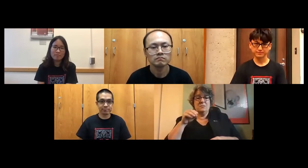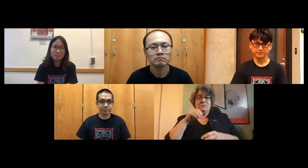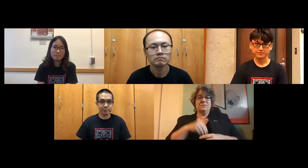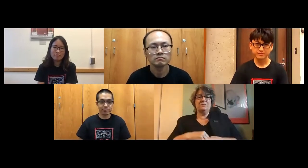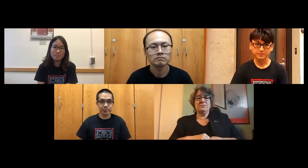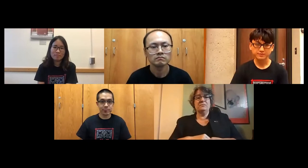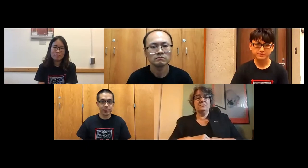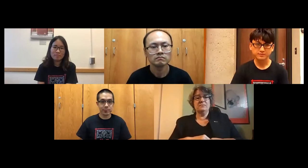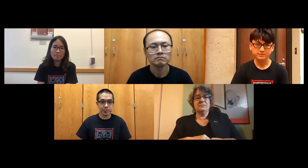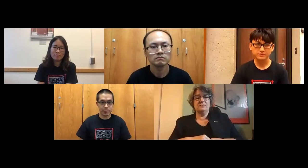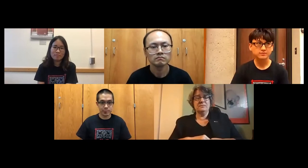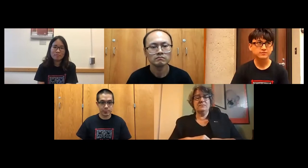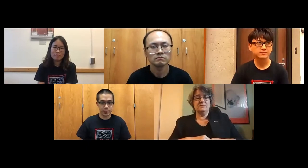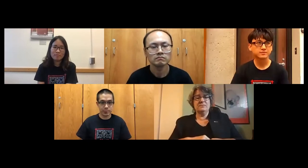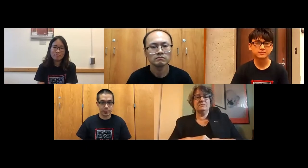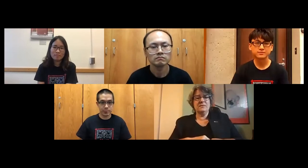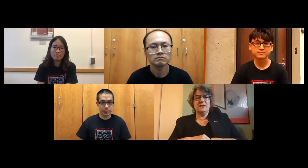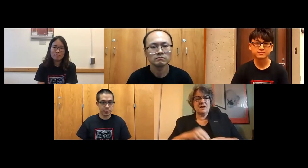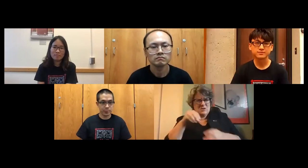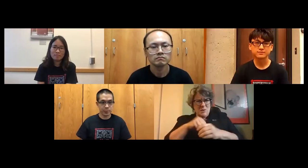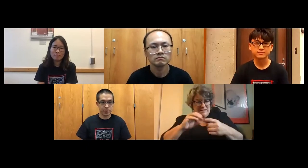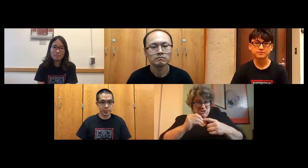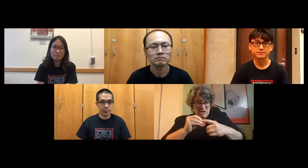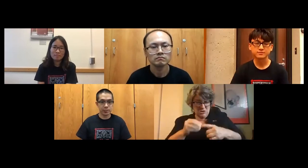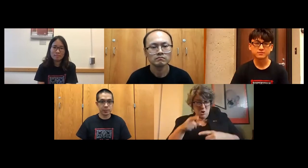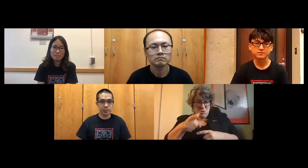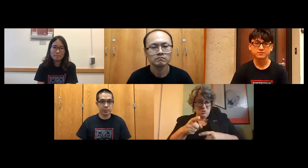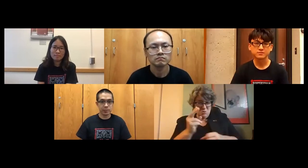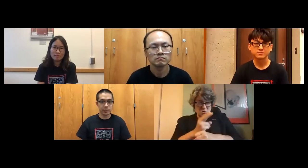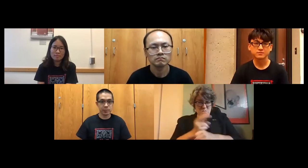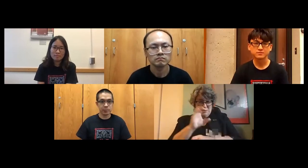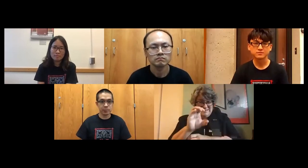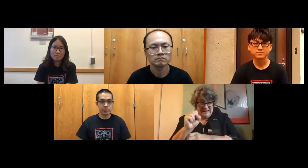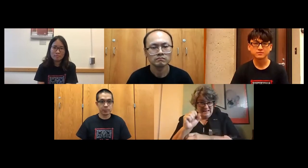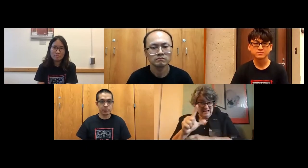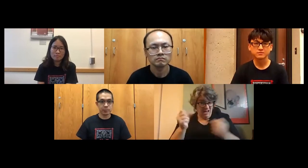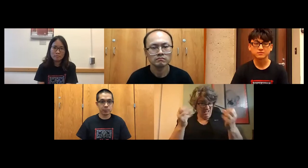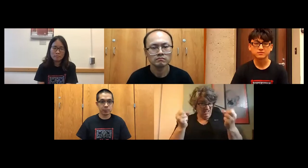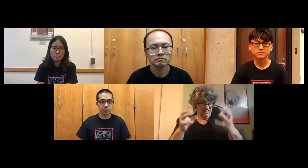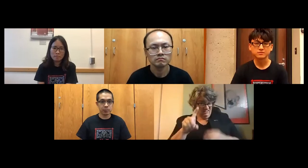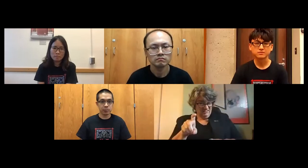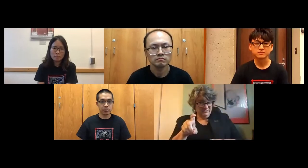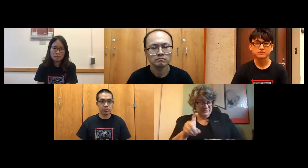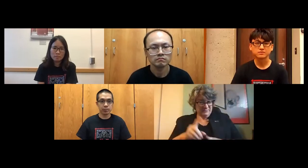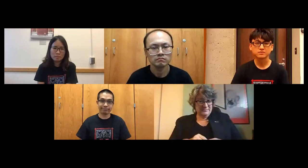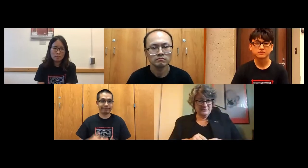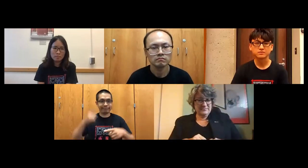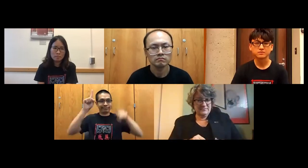so solidified. Okay. So in Zhengzhou, you use CSL sign language, is that